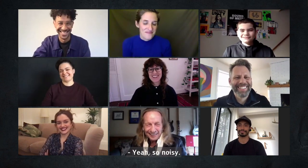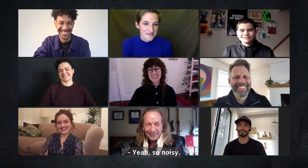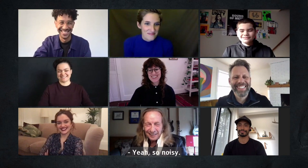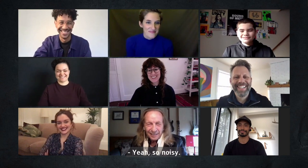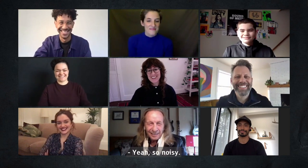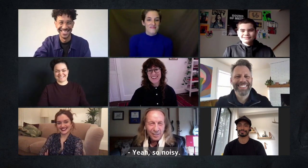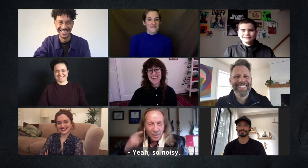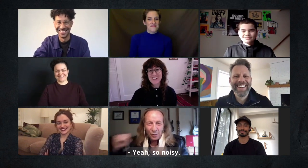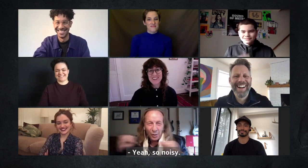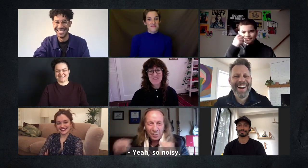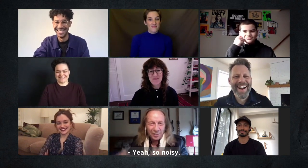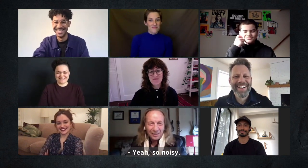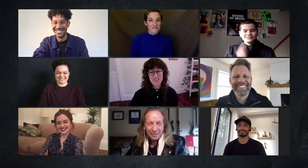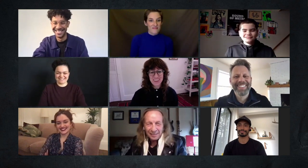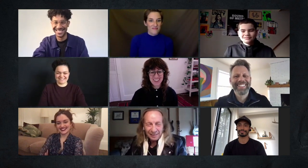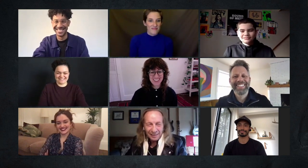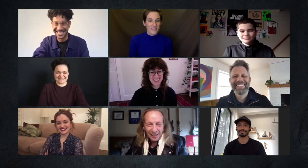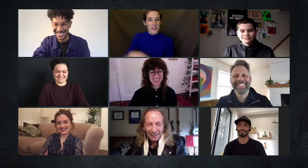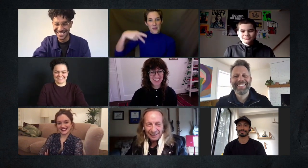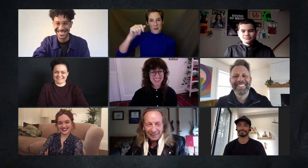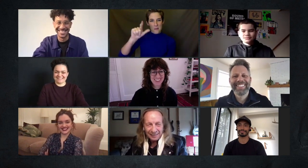Yeah. So noisy.